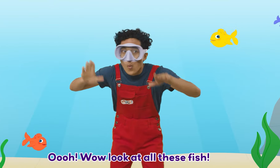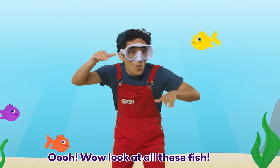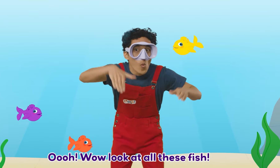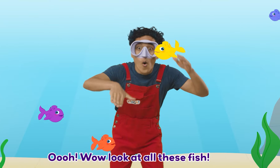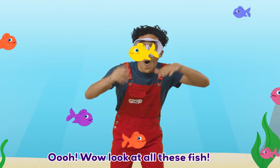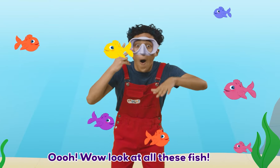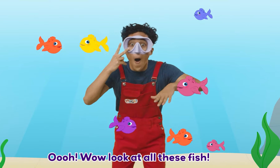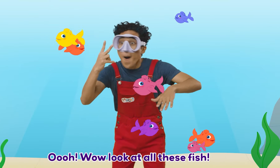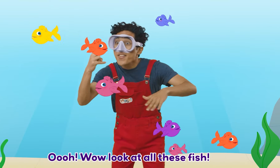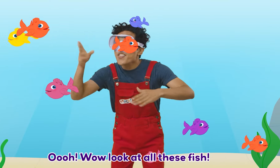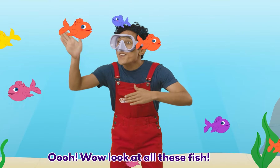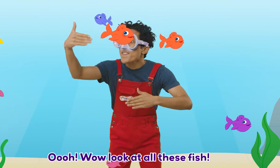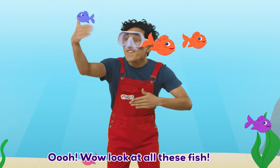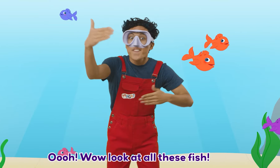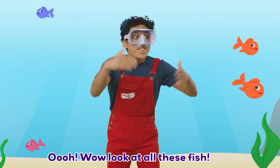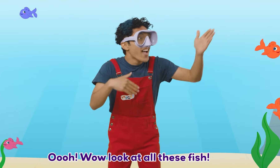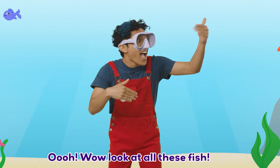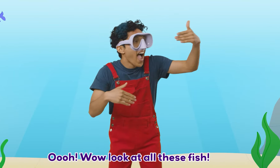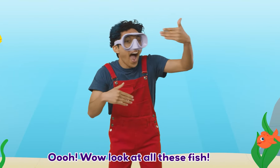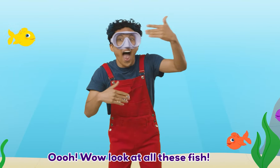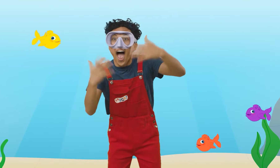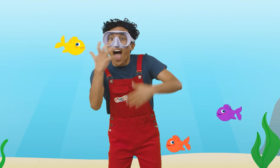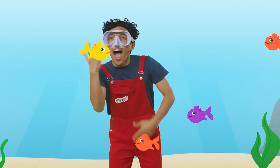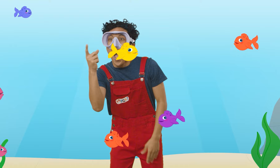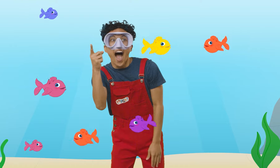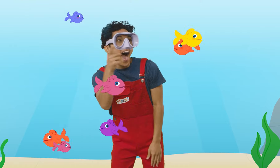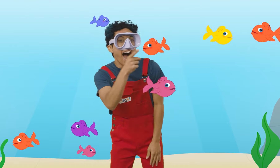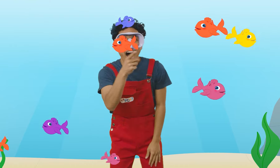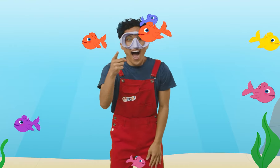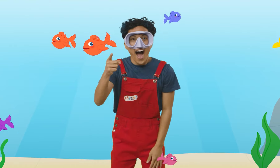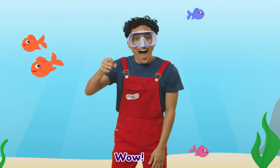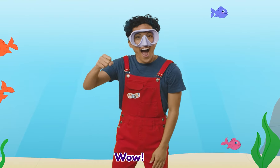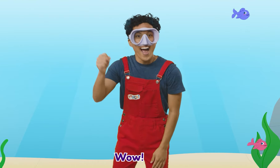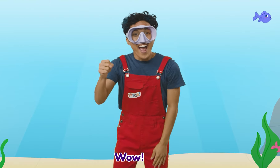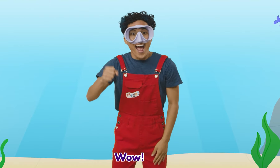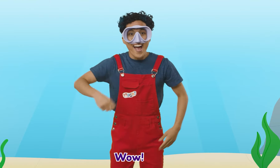Ooh! Wow! Look at all these fish! Wow!